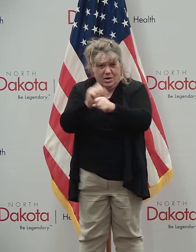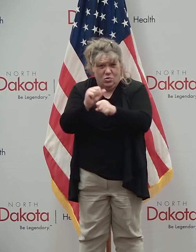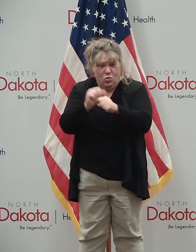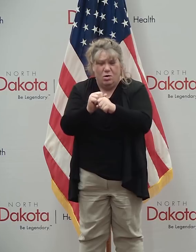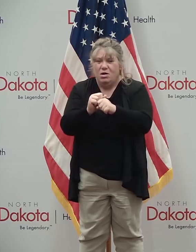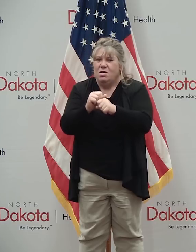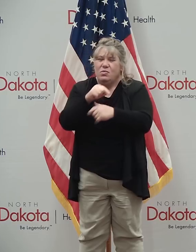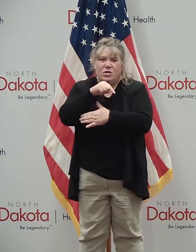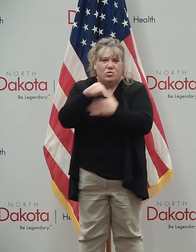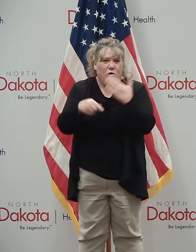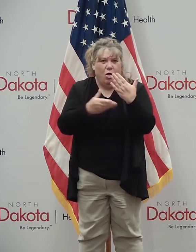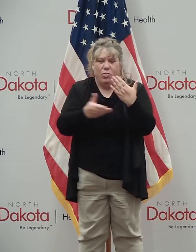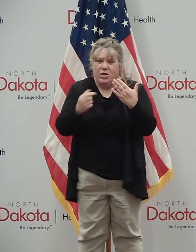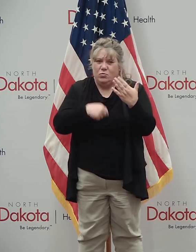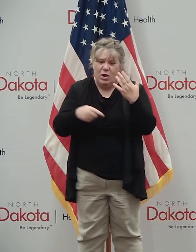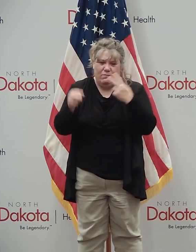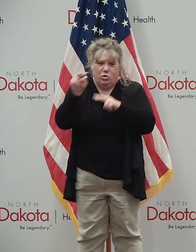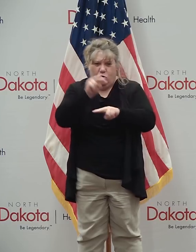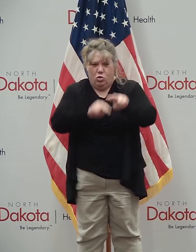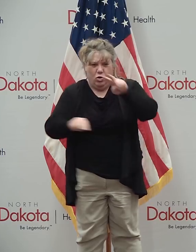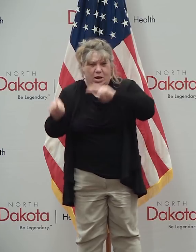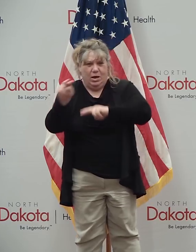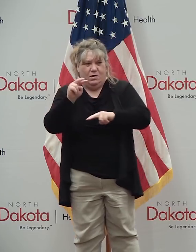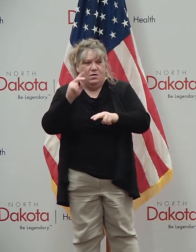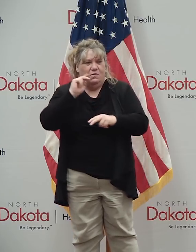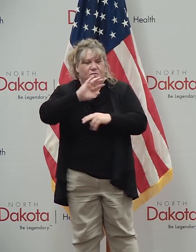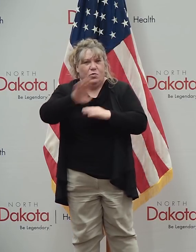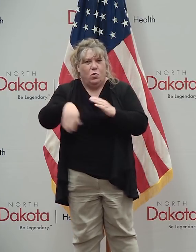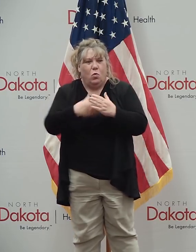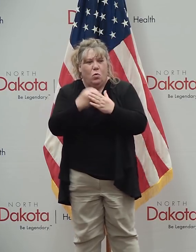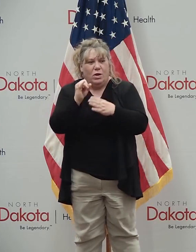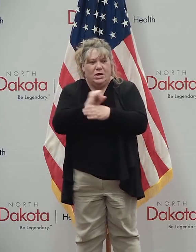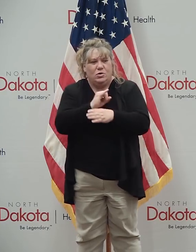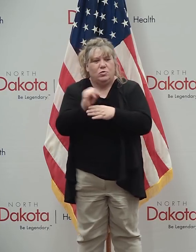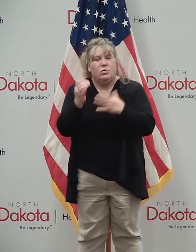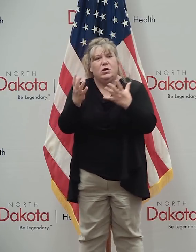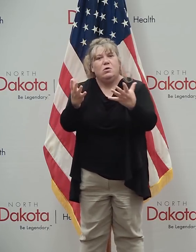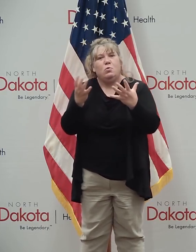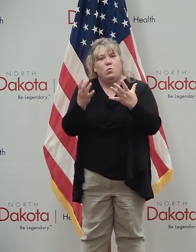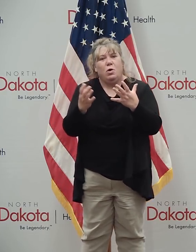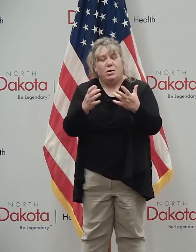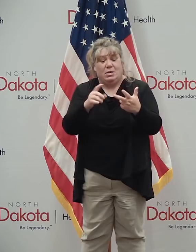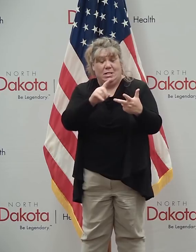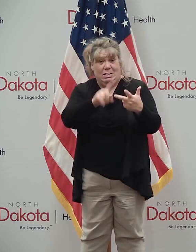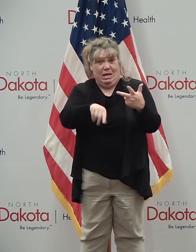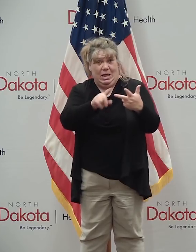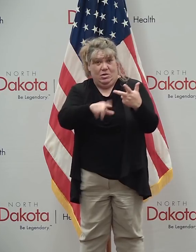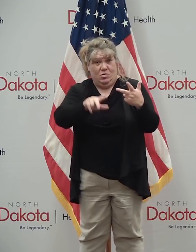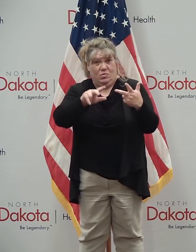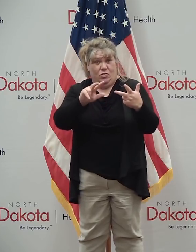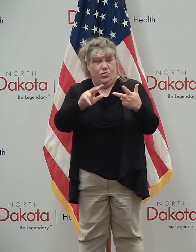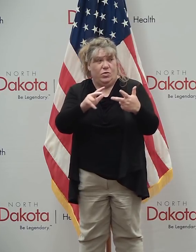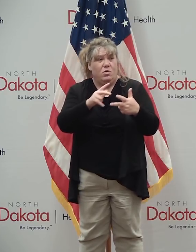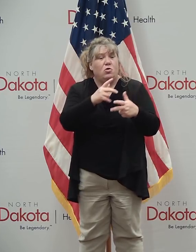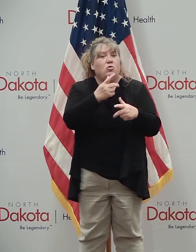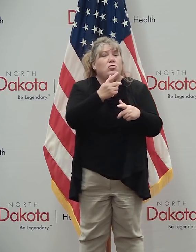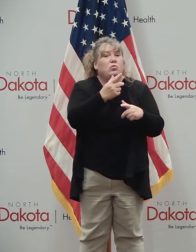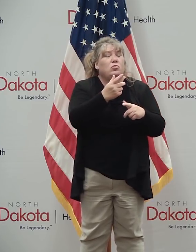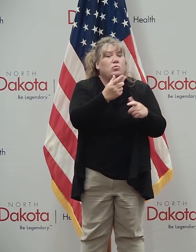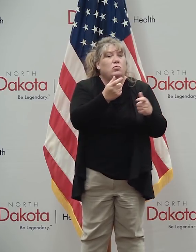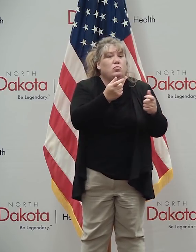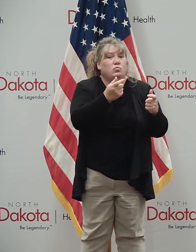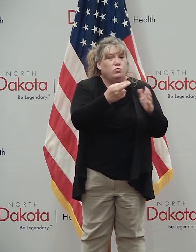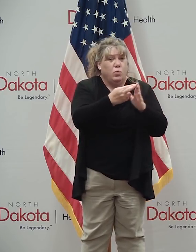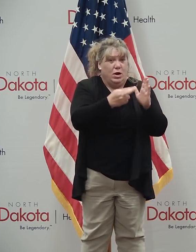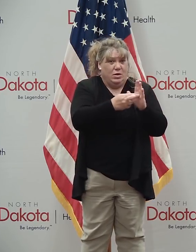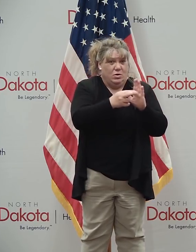all things that we have to take a look at broadly across the whole industry. And we want to, lastly, if first is regulatory relief, second is